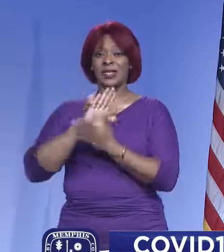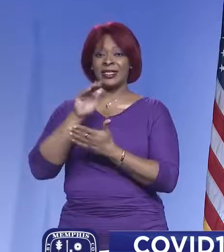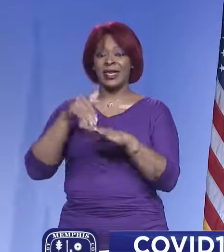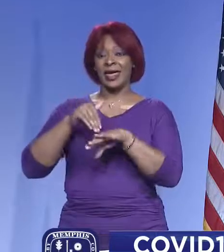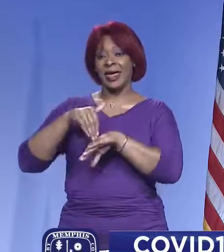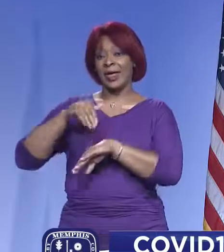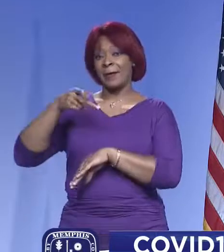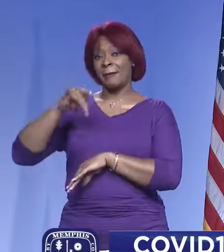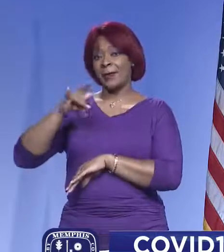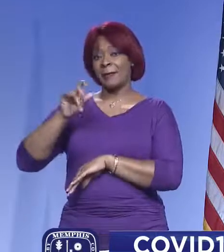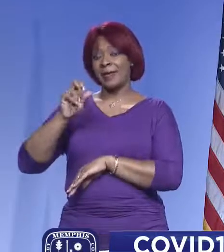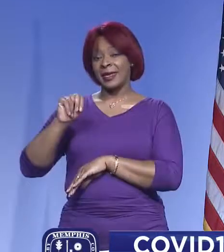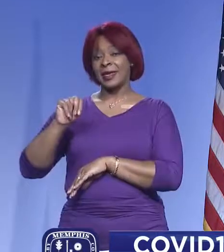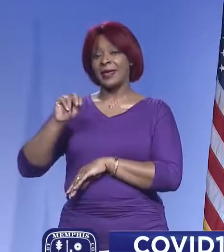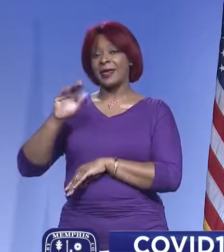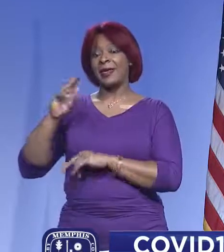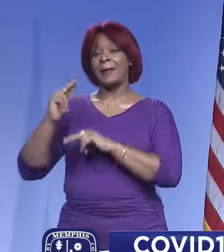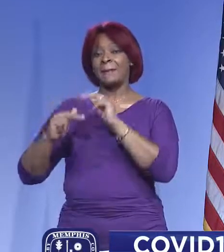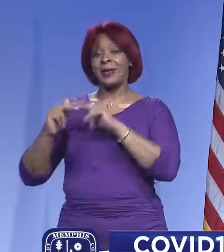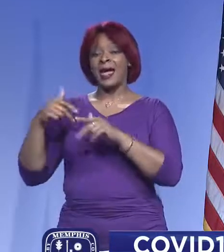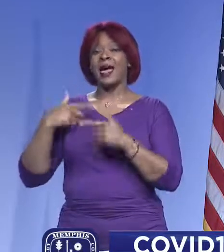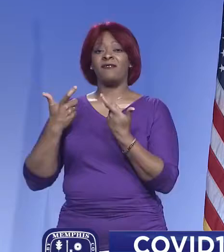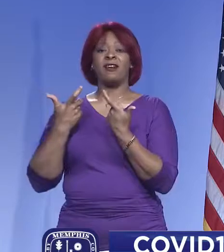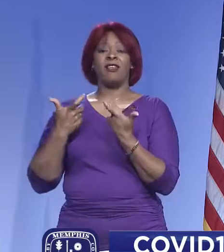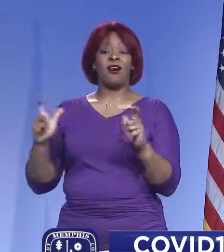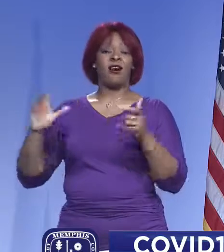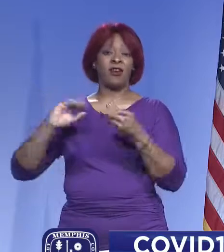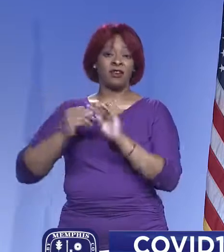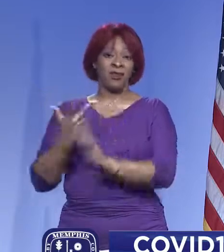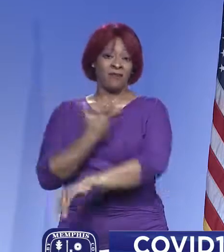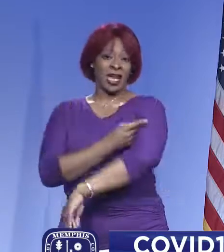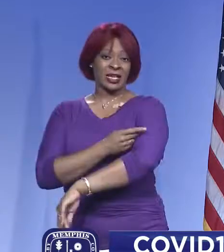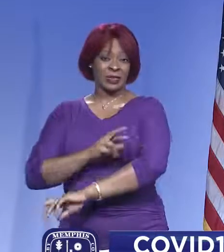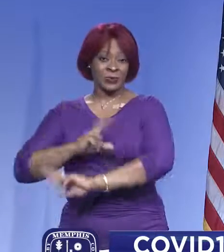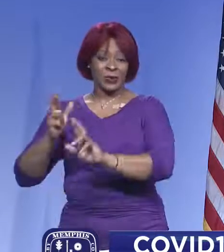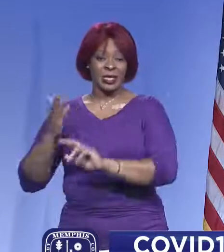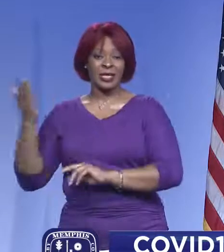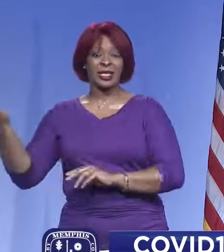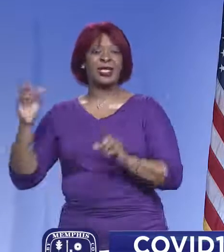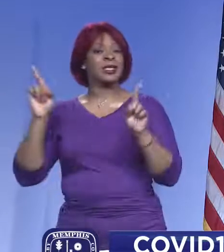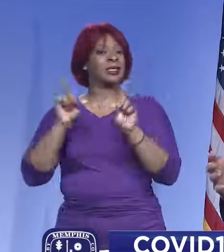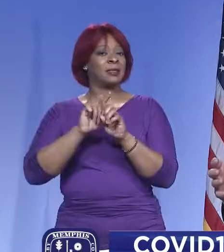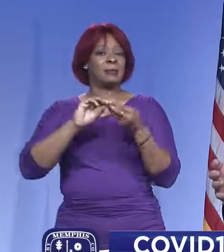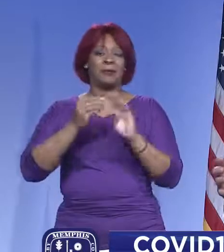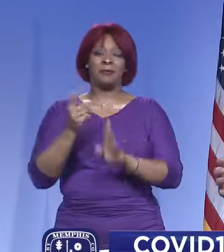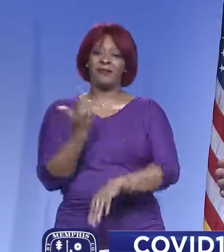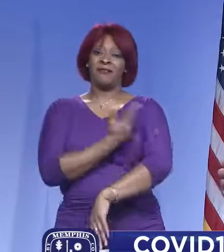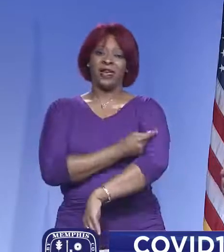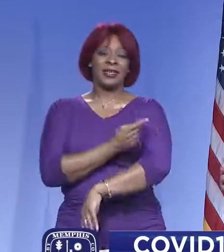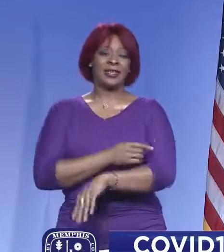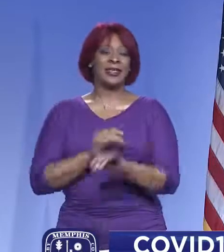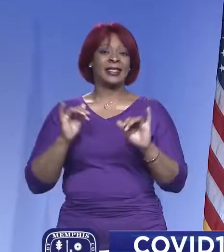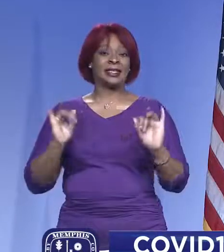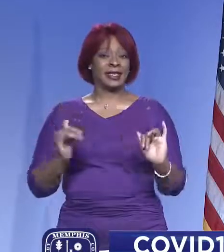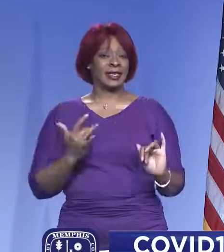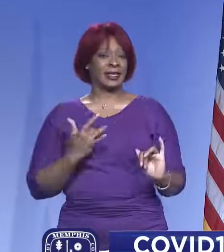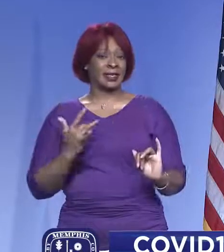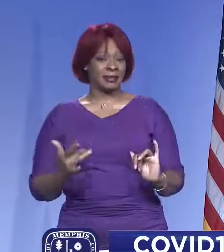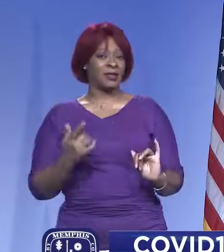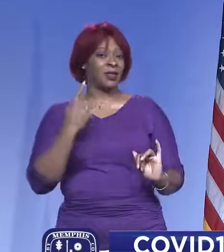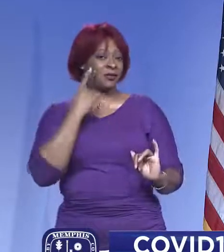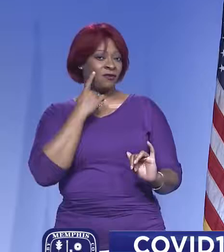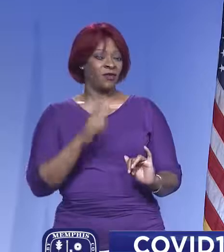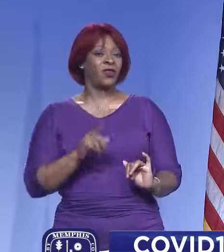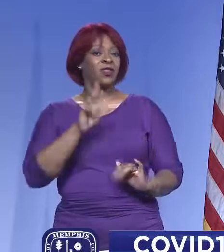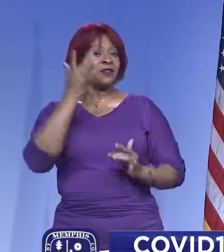at the Pipkin building, where we have a very high volume. We have about the same number of people vaccinated as are susceptible to